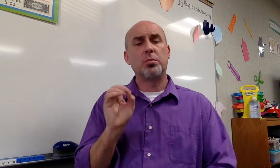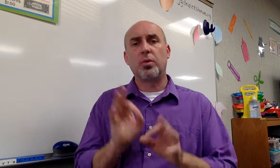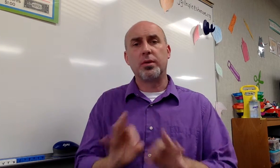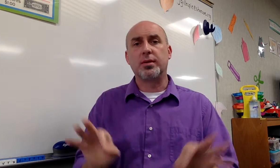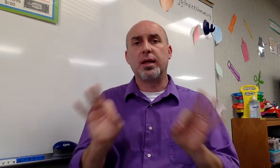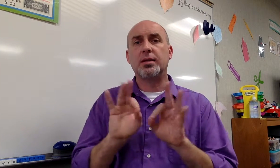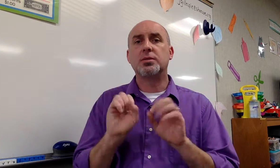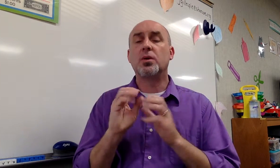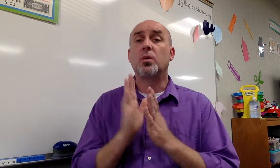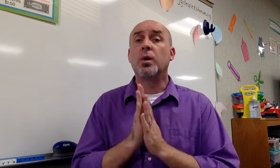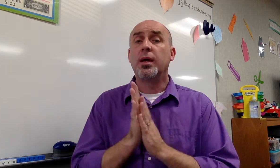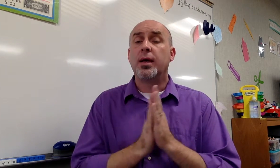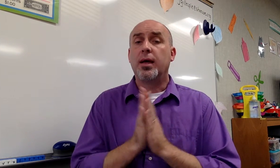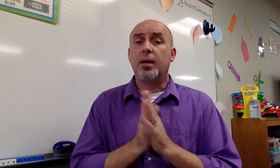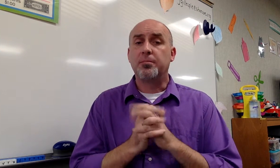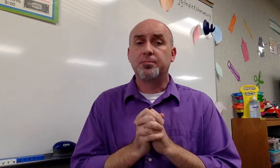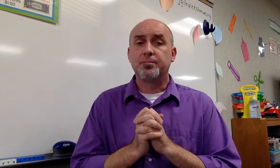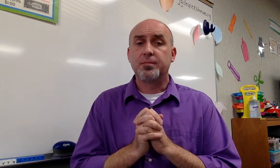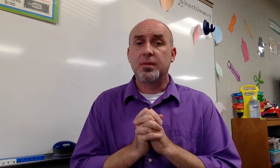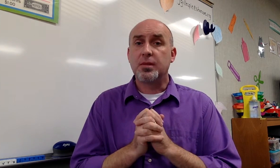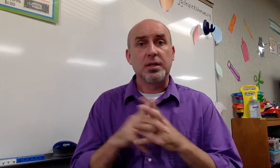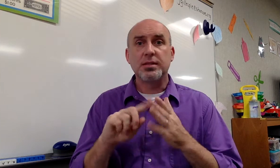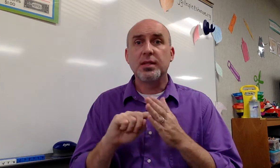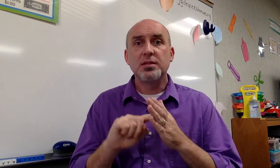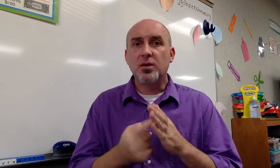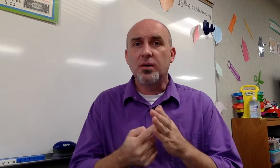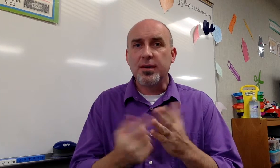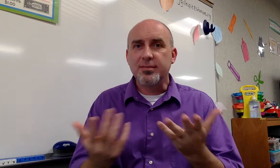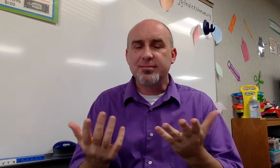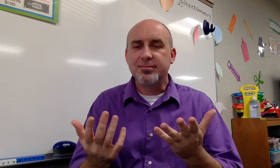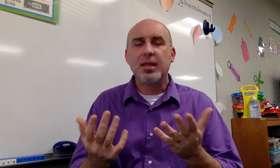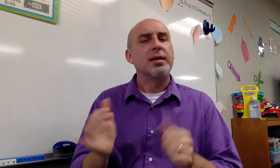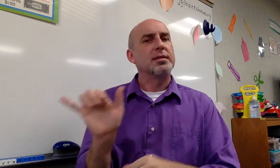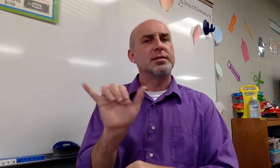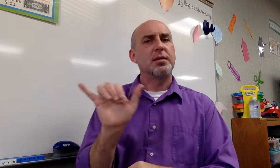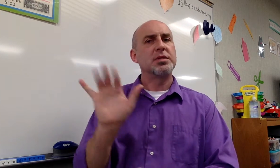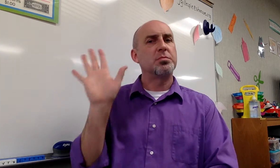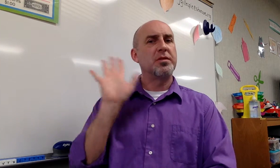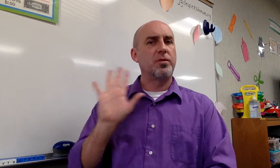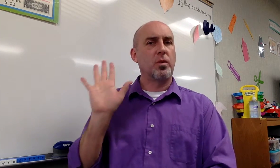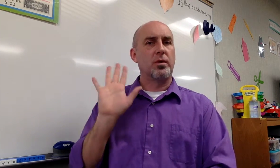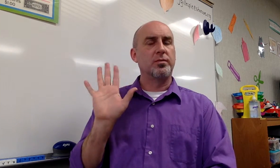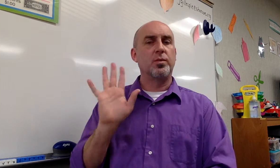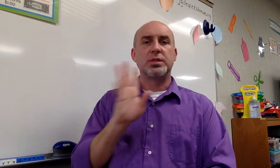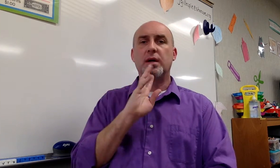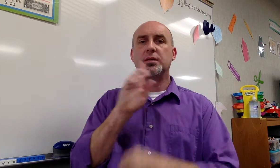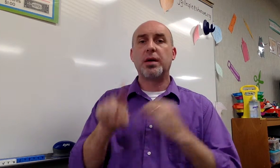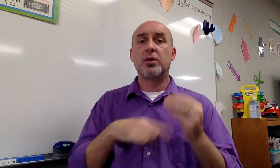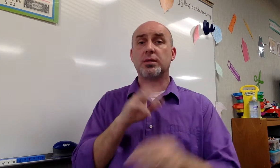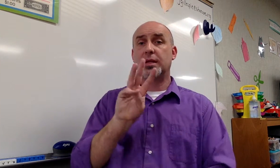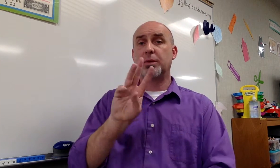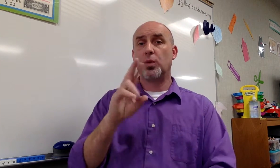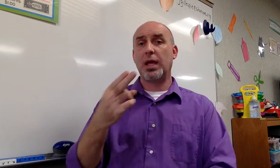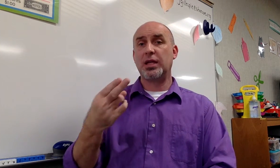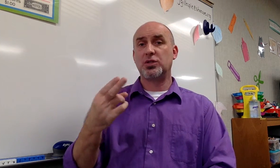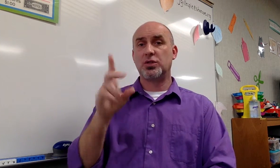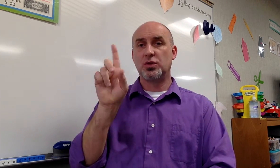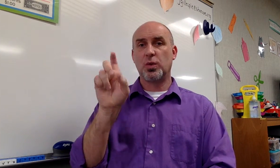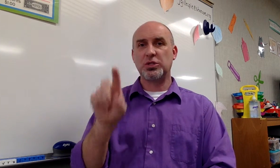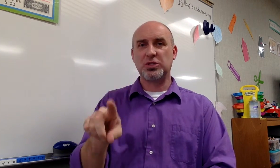important. And so let's get started. Same as before when we talked about WH